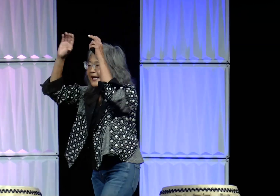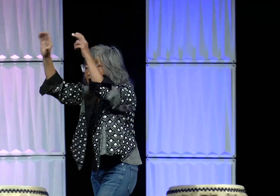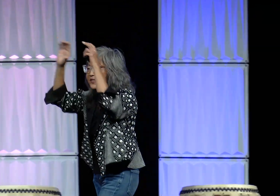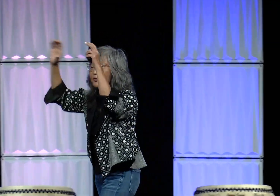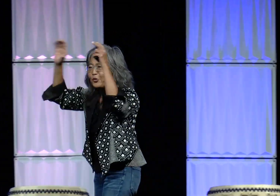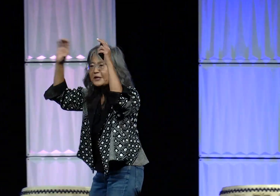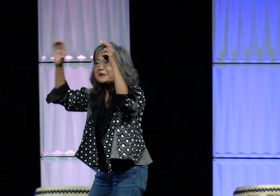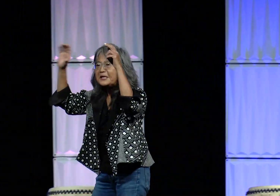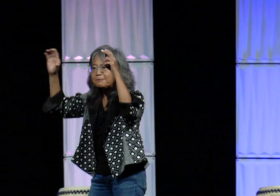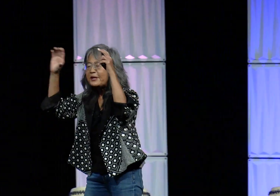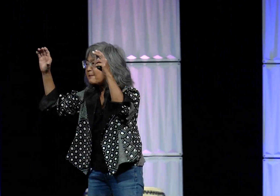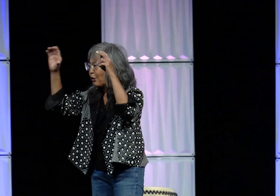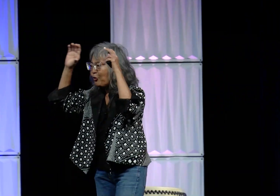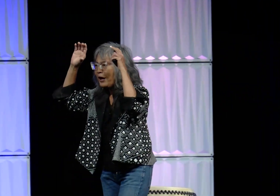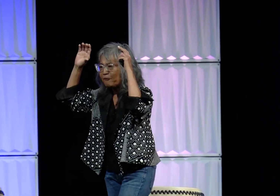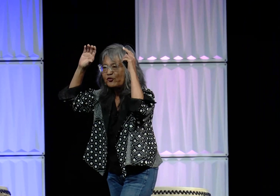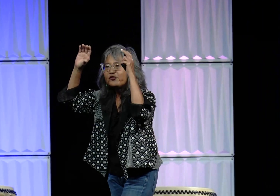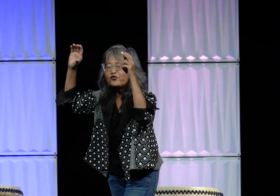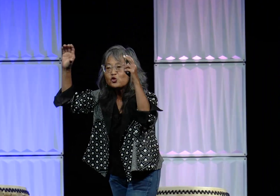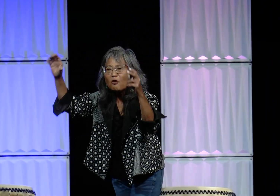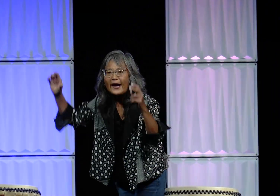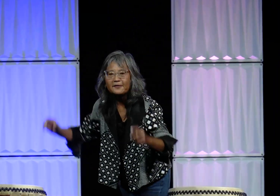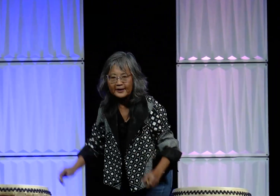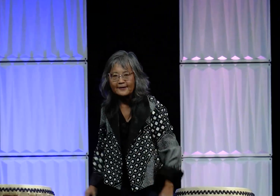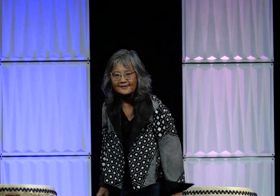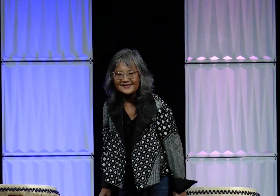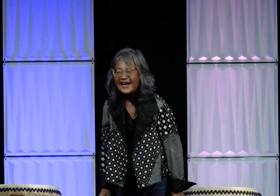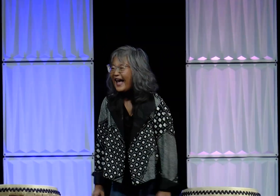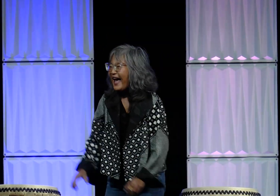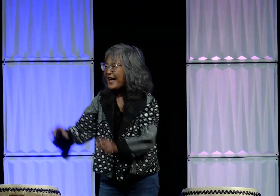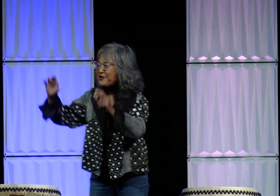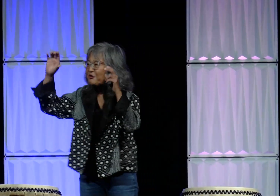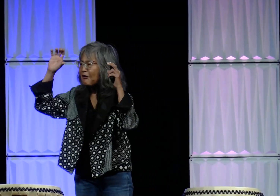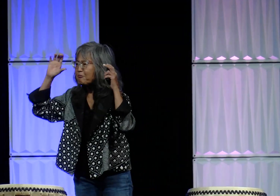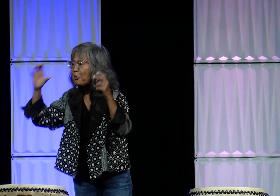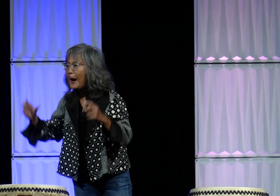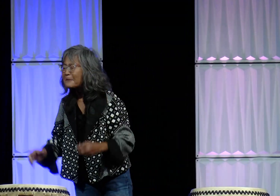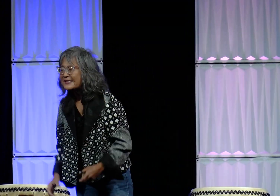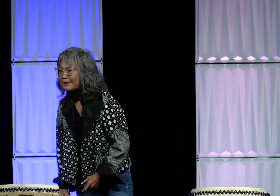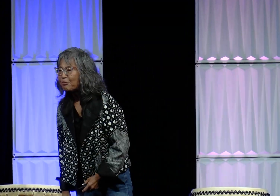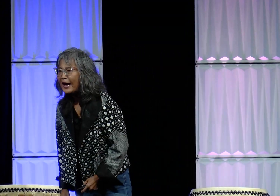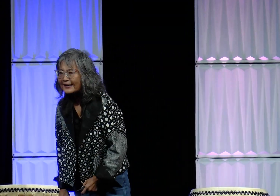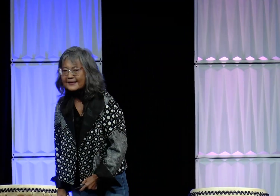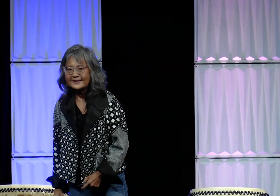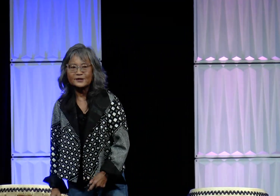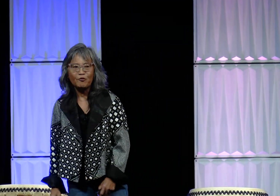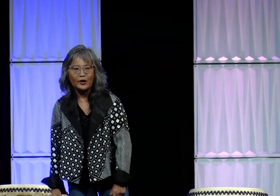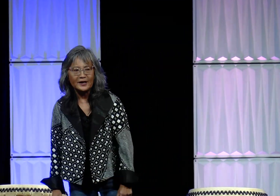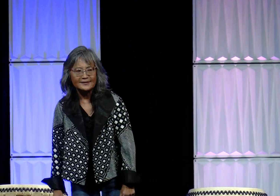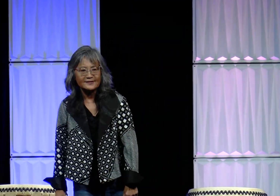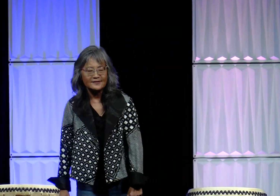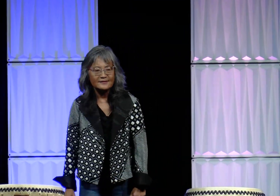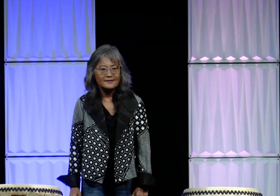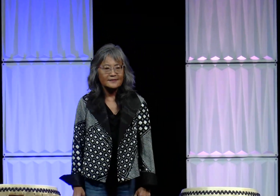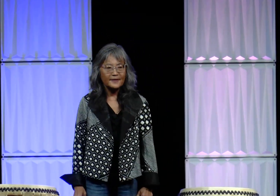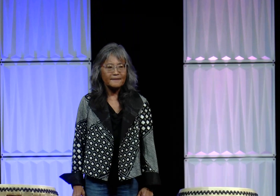we get there, we're going to need people who have tried things and who have promising practices for